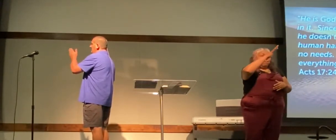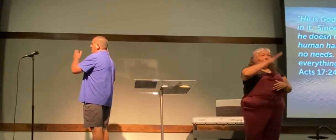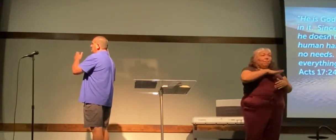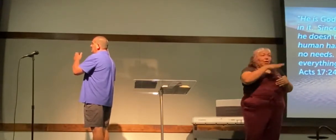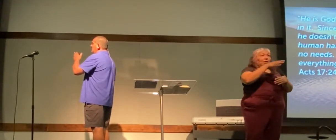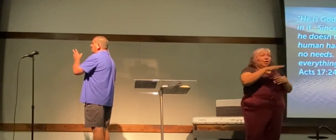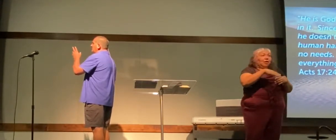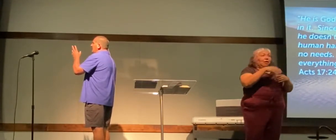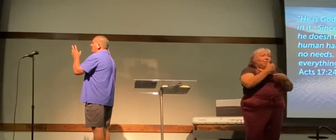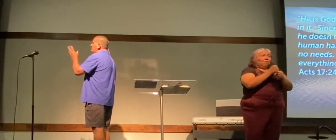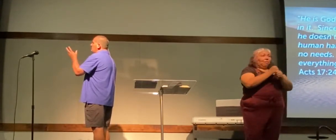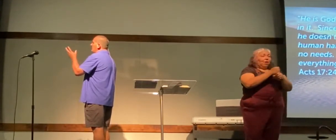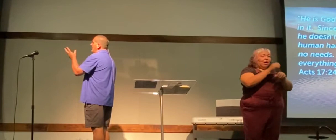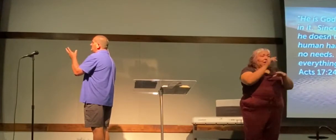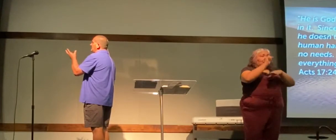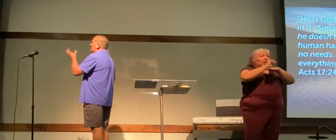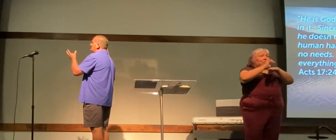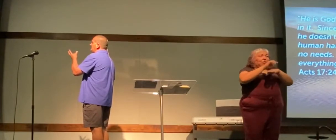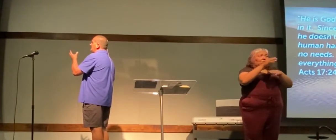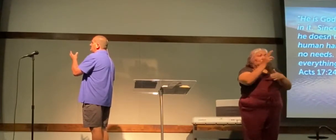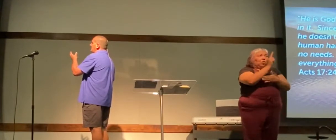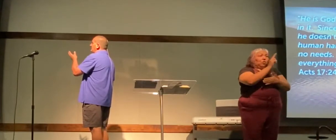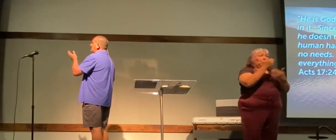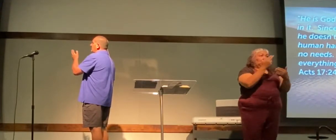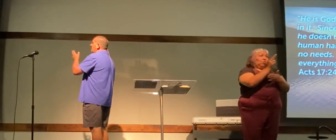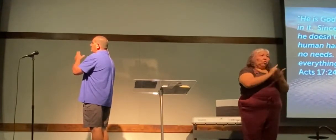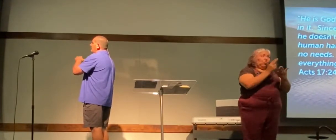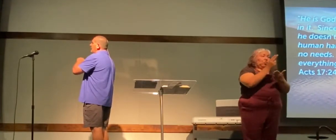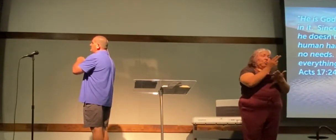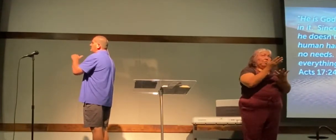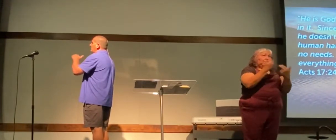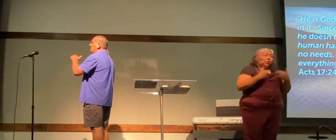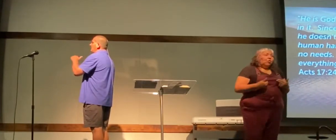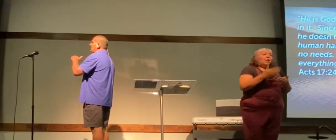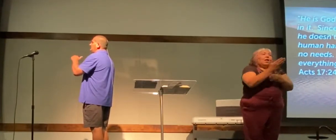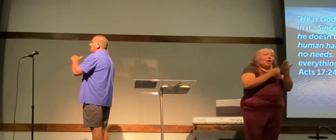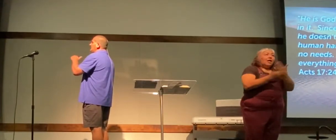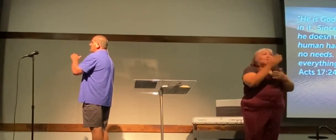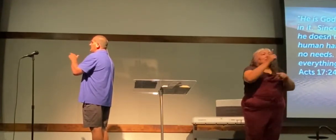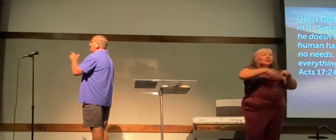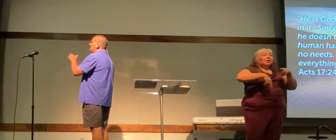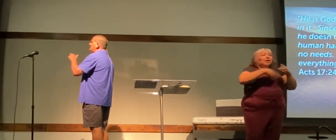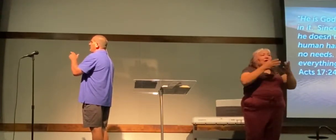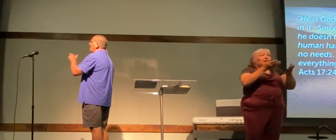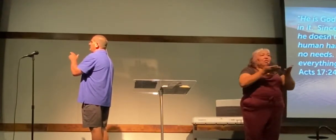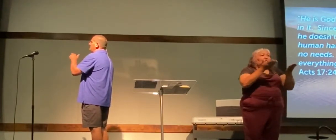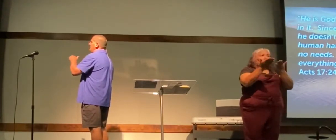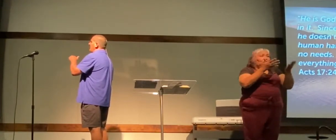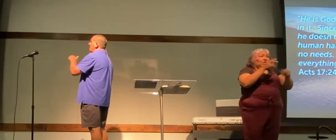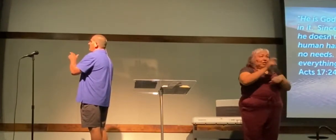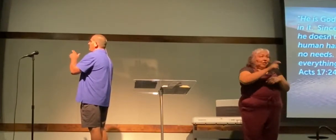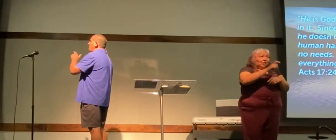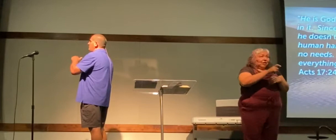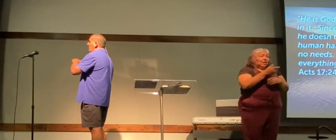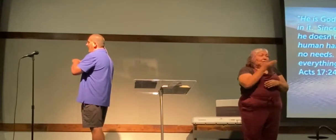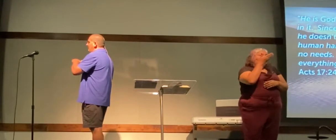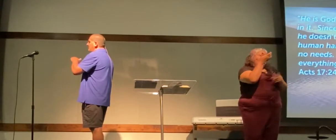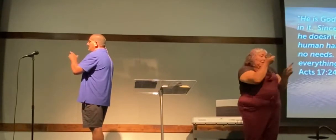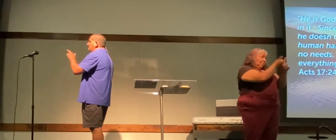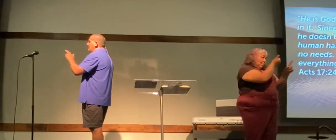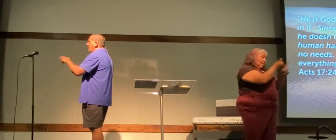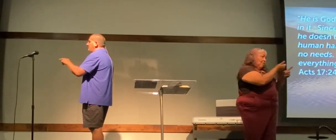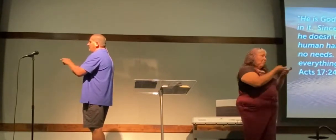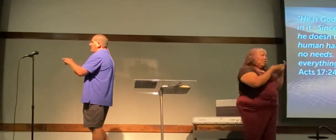doesn't live in man-made temples, and human hands can't serve his needs, for he has no needs. He himself gives life and